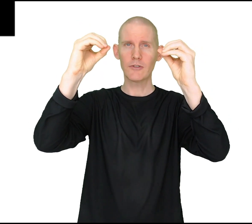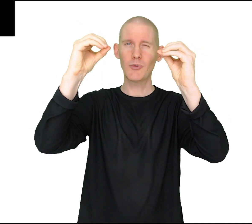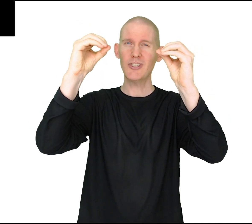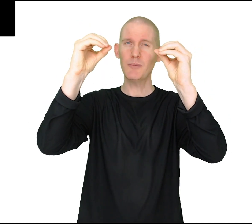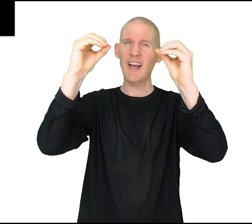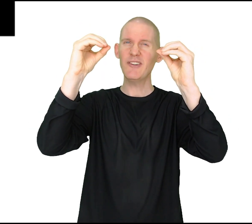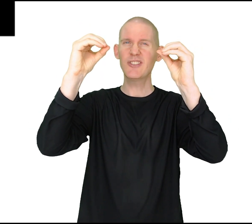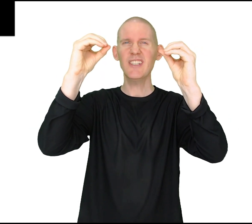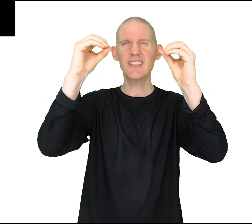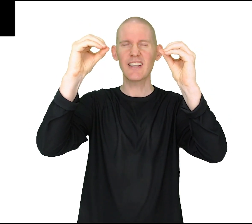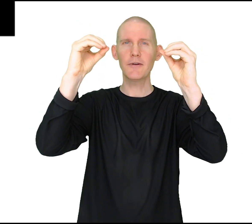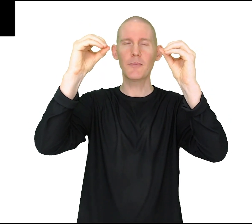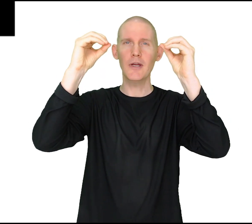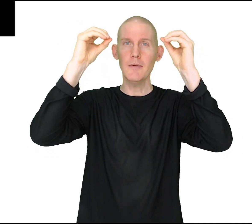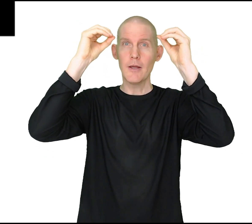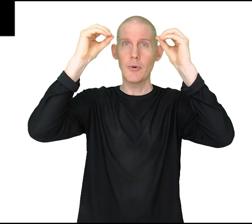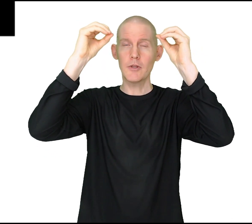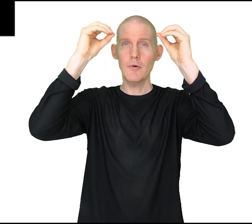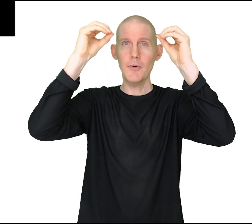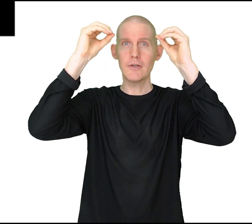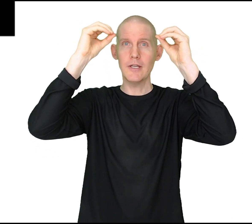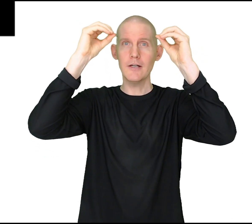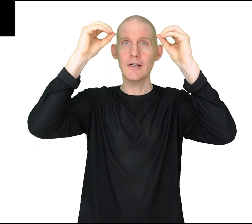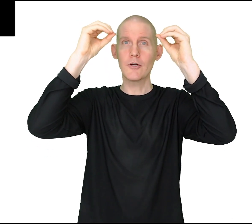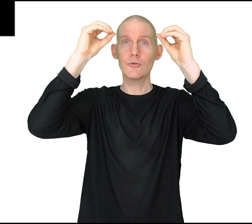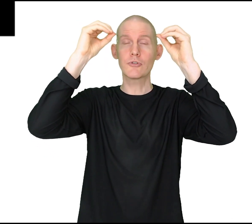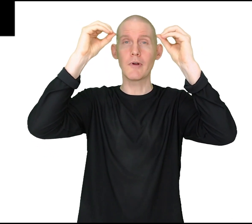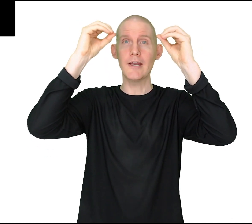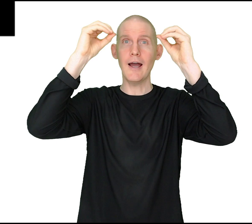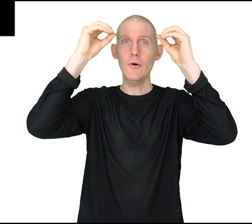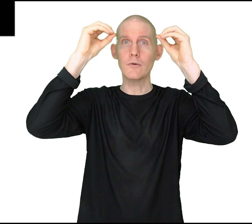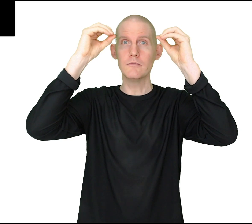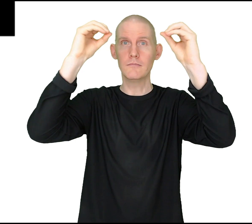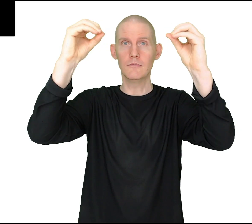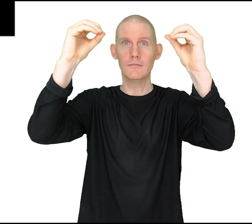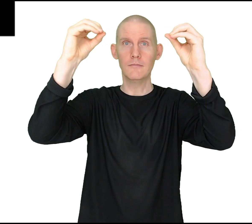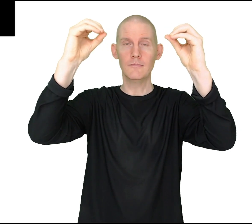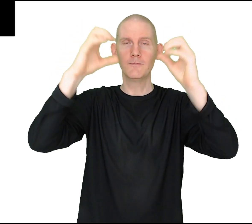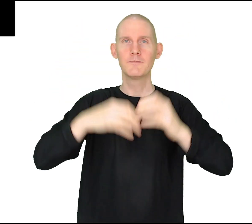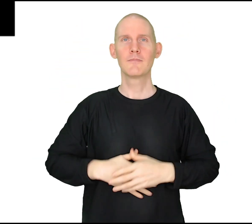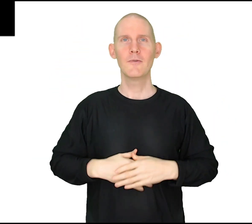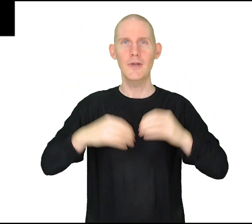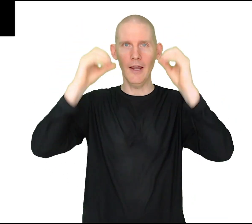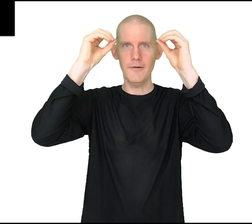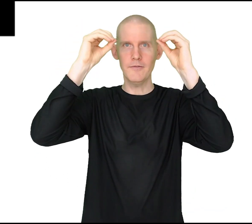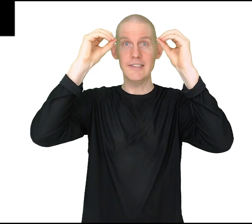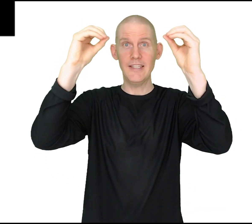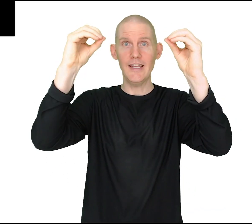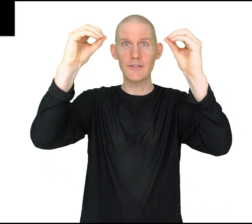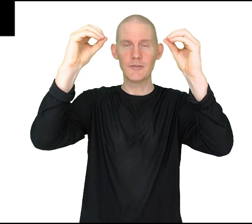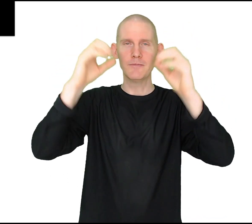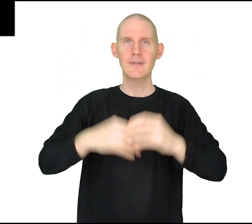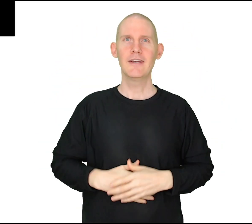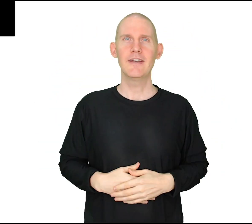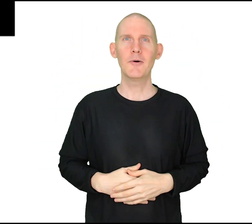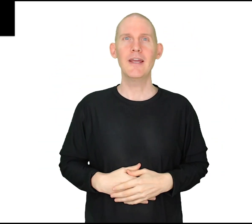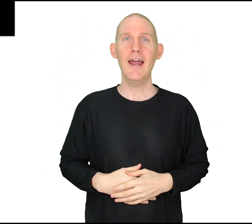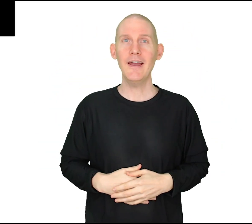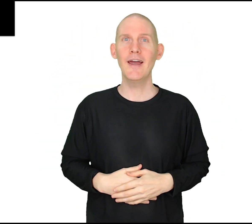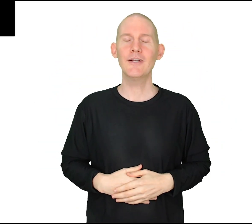them down just a little bit, put them about here, and go straight out. We have teach. Now we add that